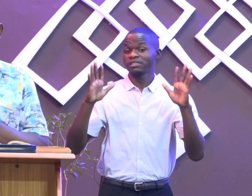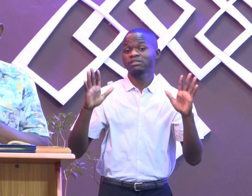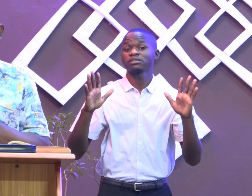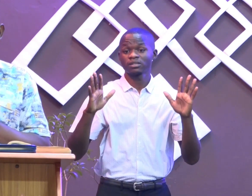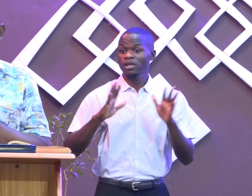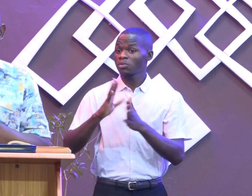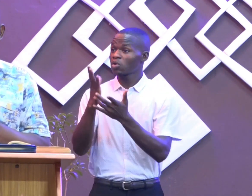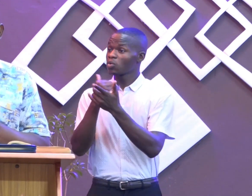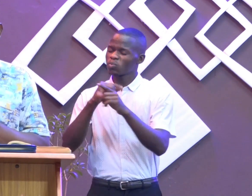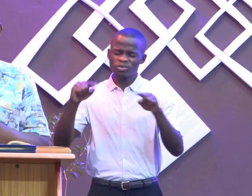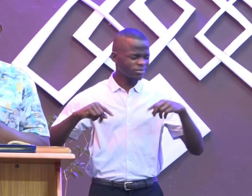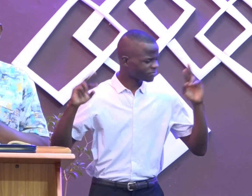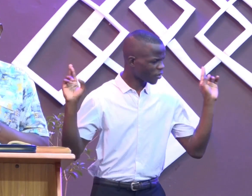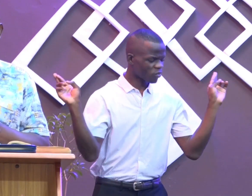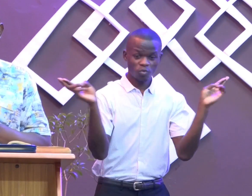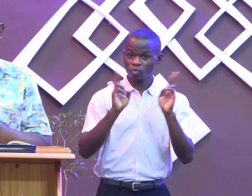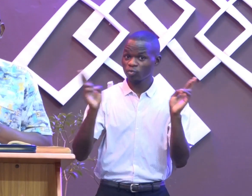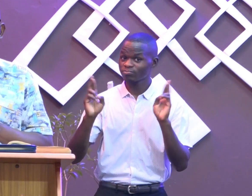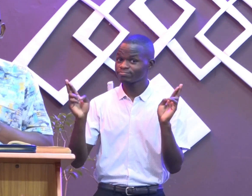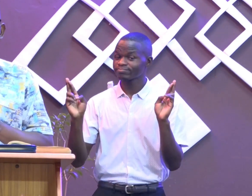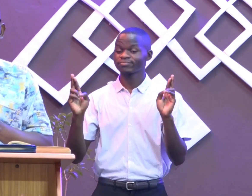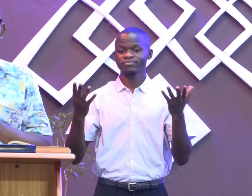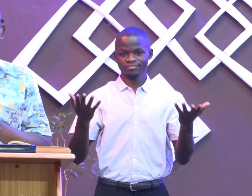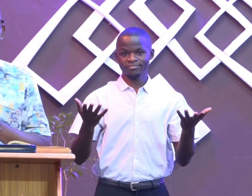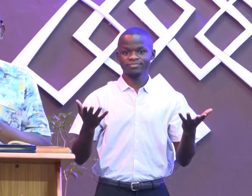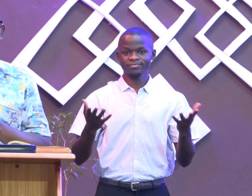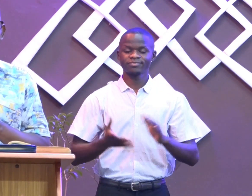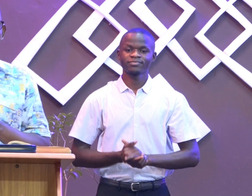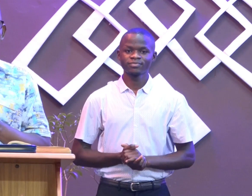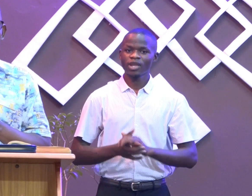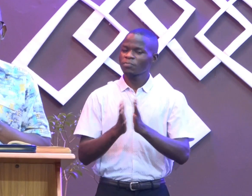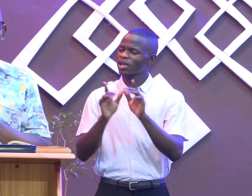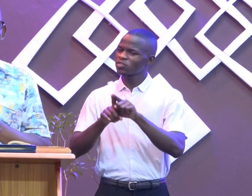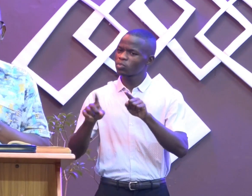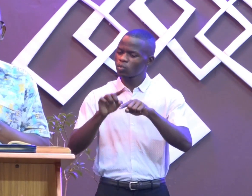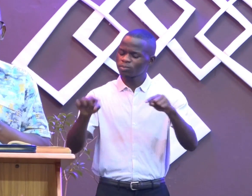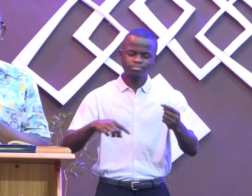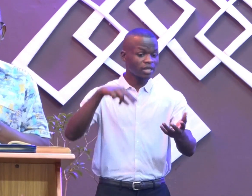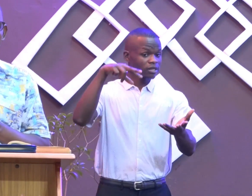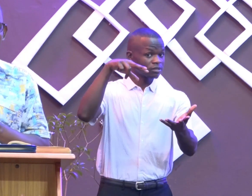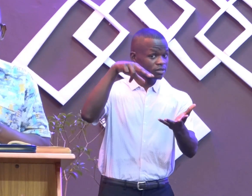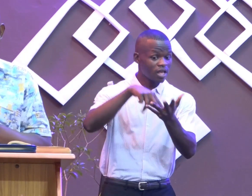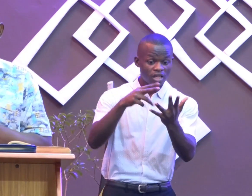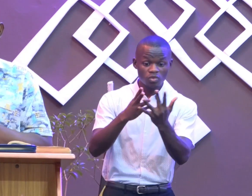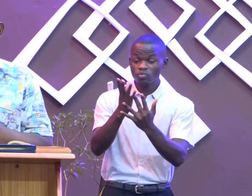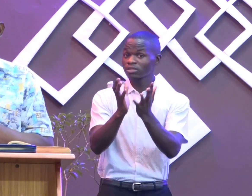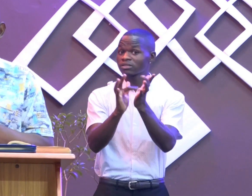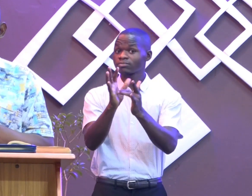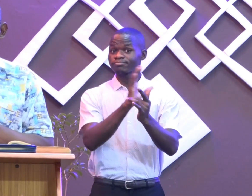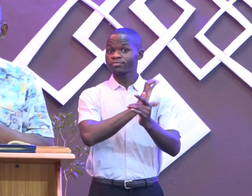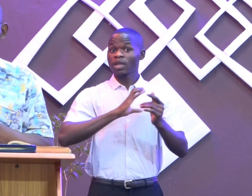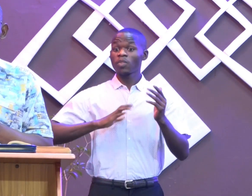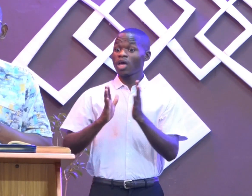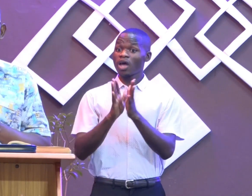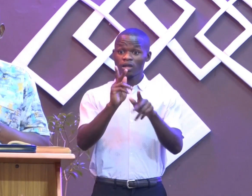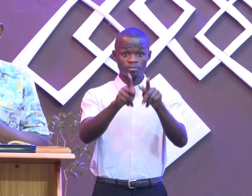Tuli beetegefu n'okukirawo. We are more than prepared. Tugenda kuyimirira ku lwa Mukama waffe ne ku lw'abantu. We are going